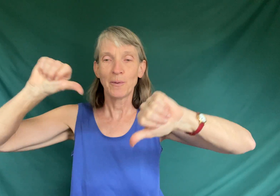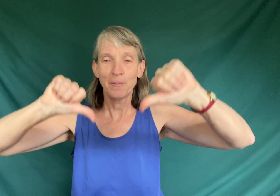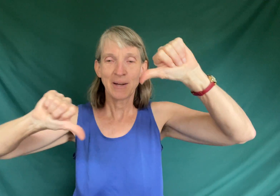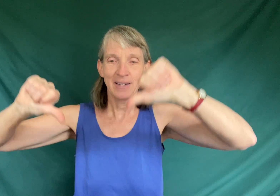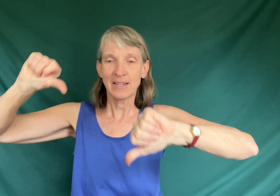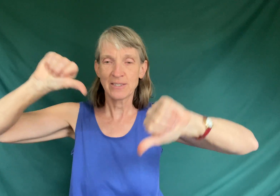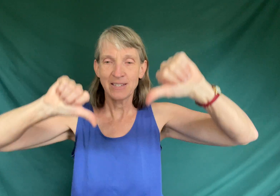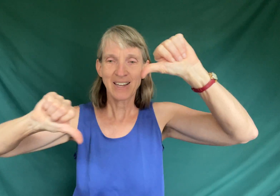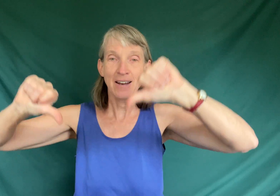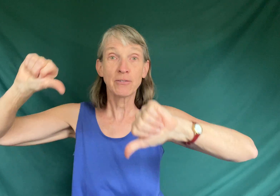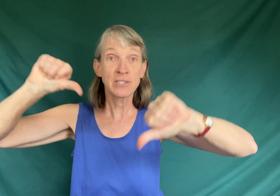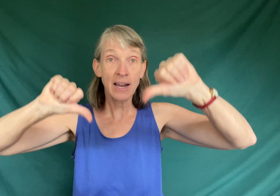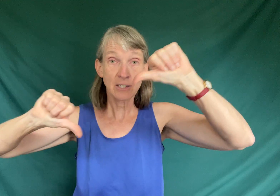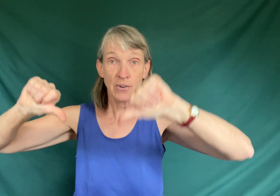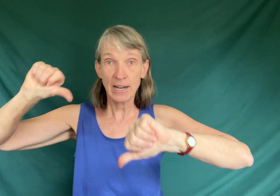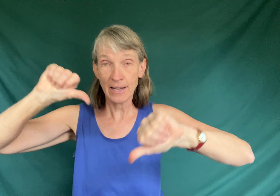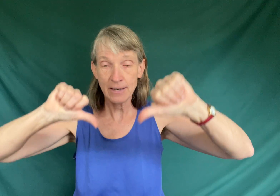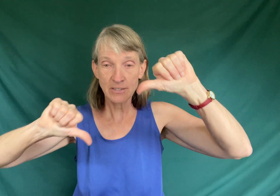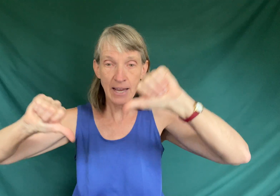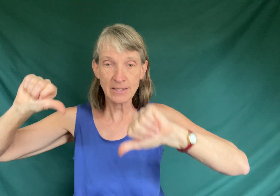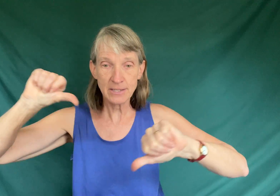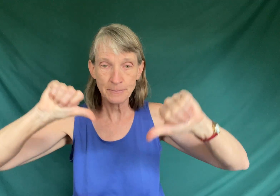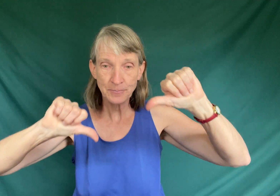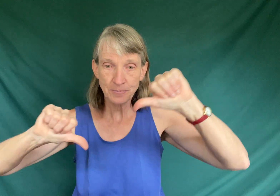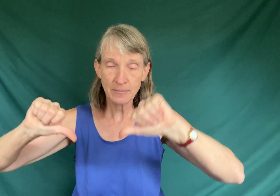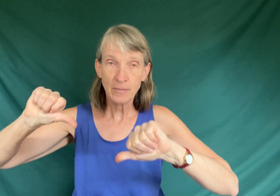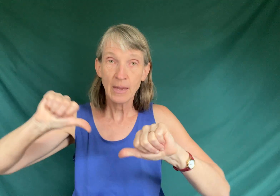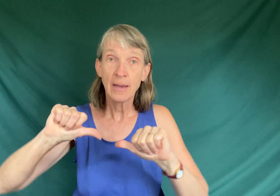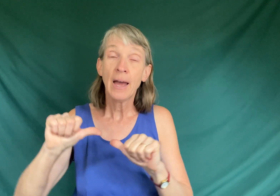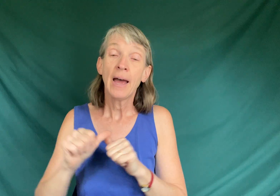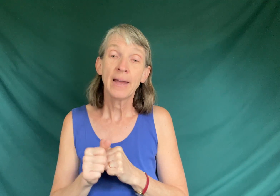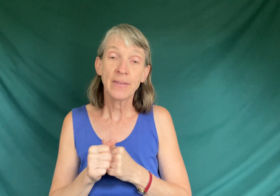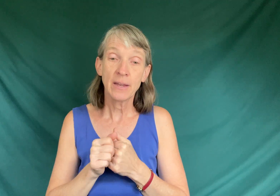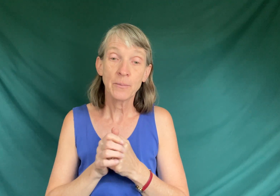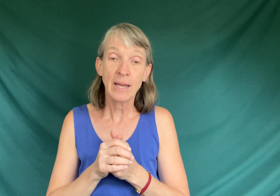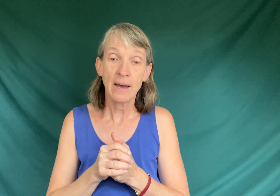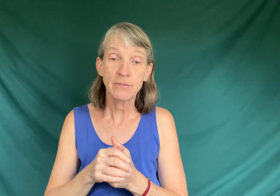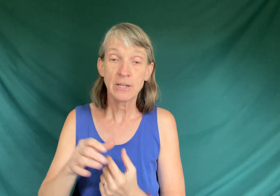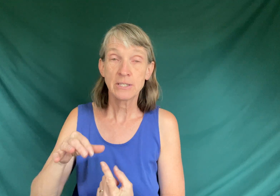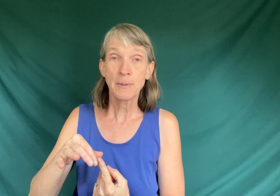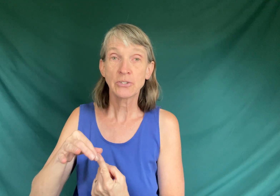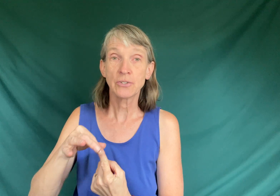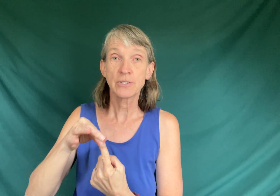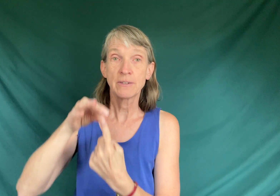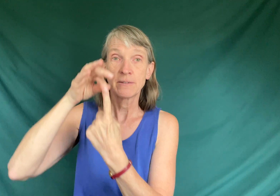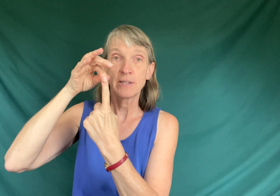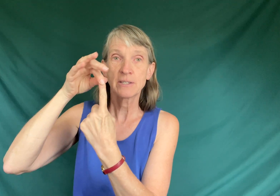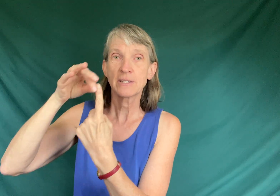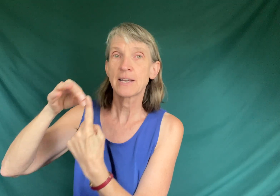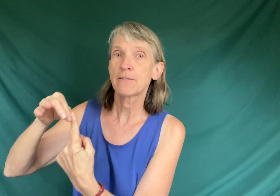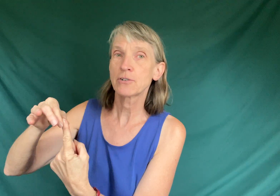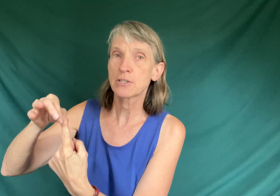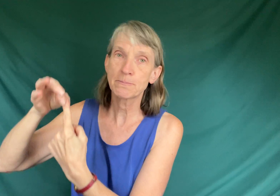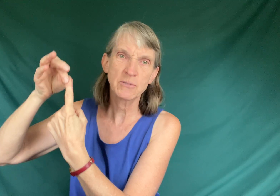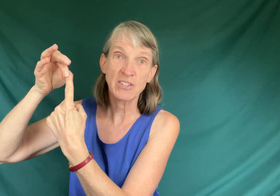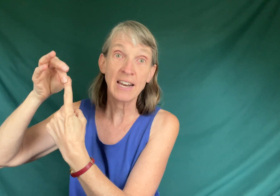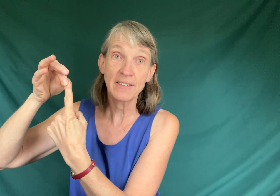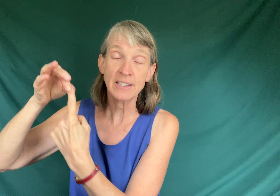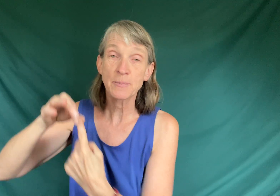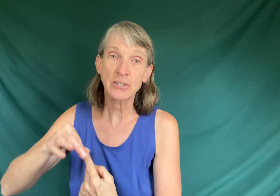but that's the sign for science, for any kind of science. And then we have specials. This is the sign for just anything that's special,